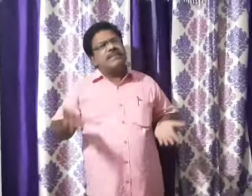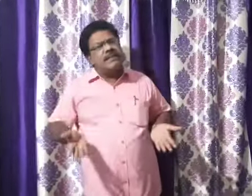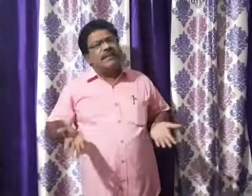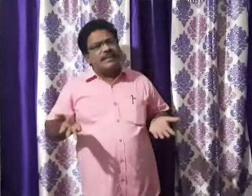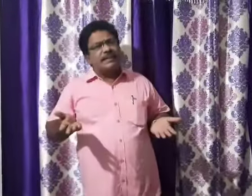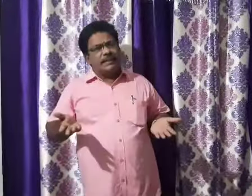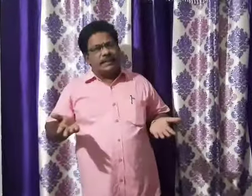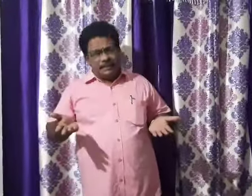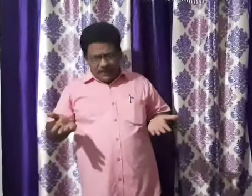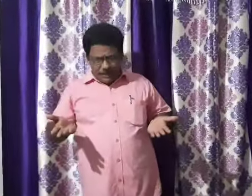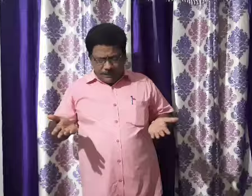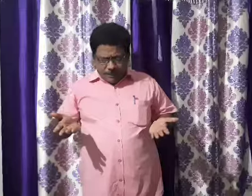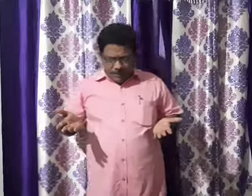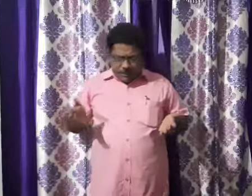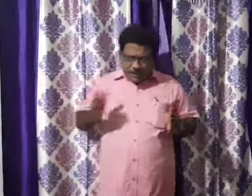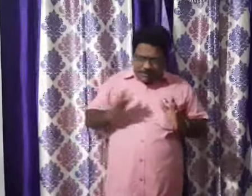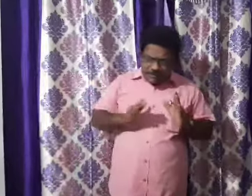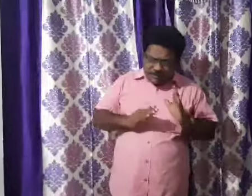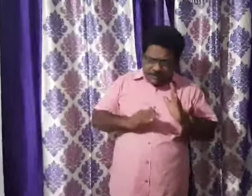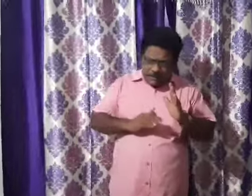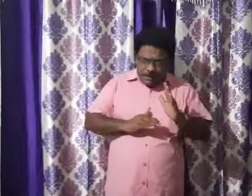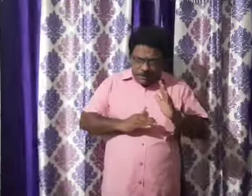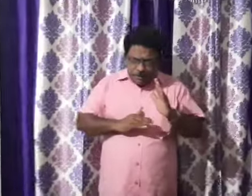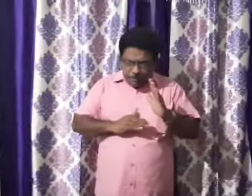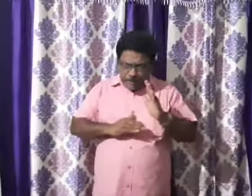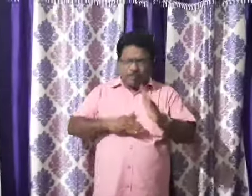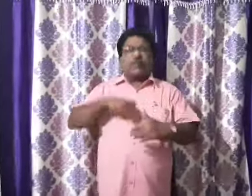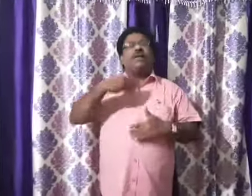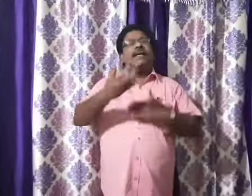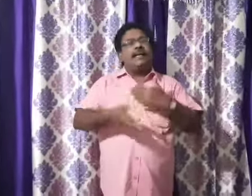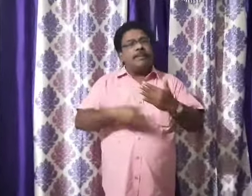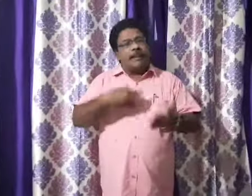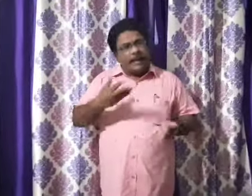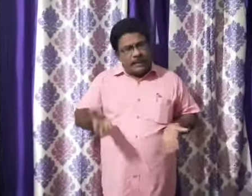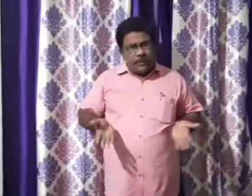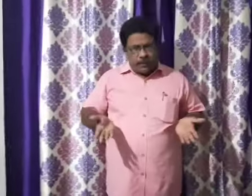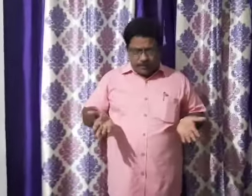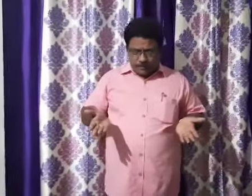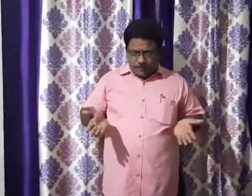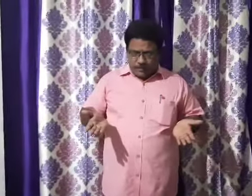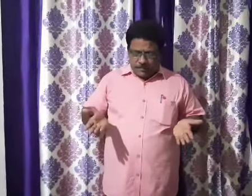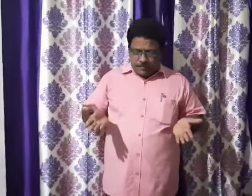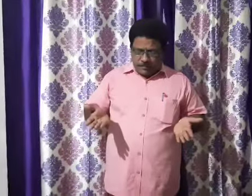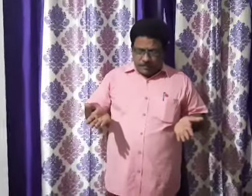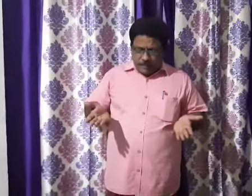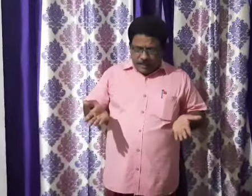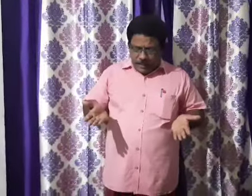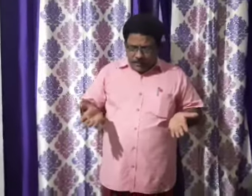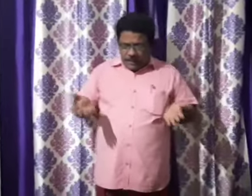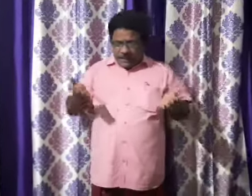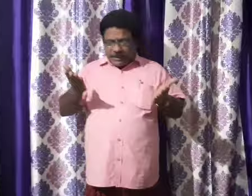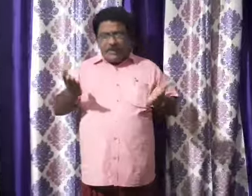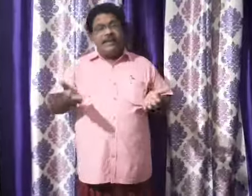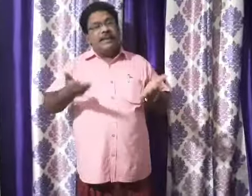different ways are there. Okay. The first one is that by providing a bank loan. A farmer can dig a